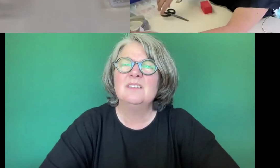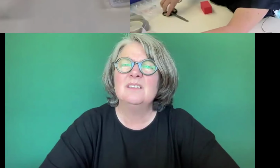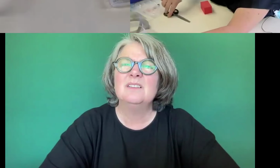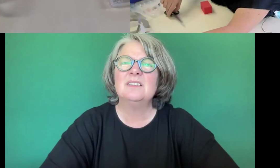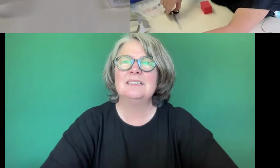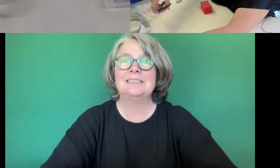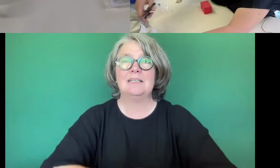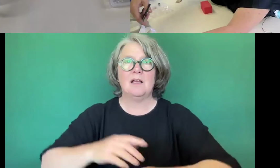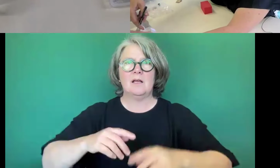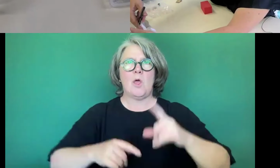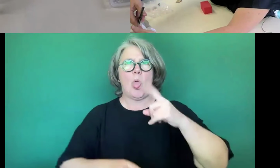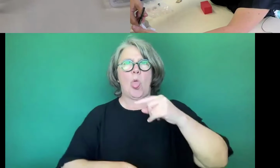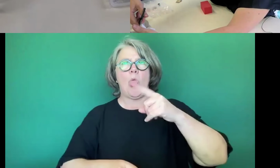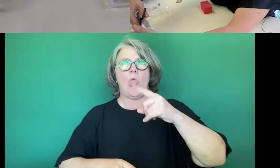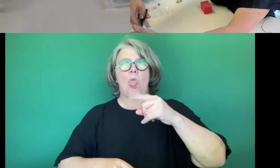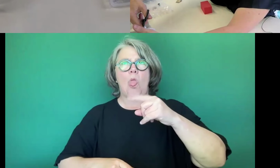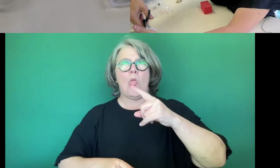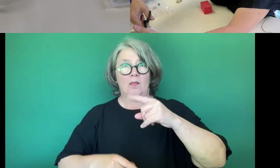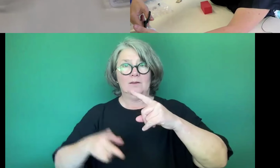long.